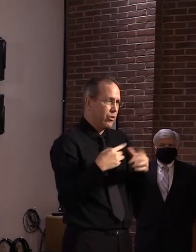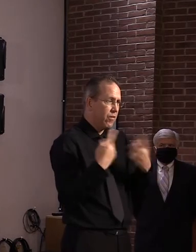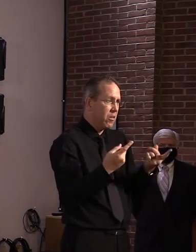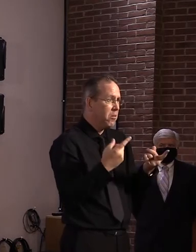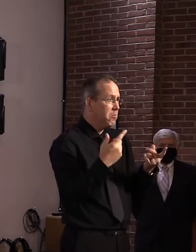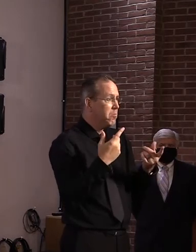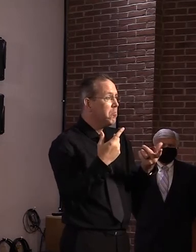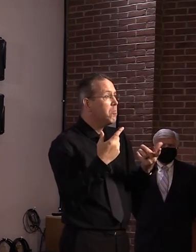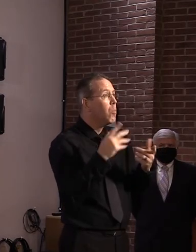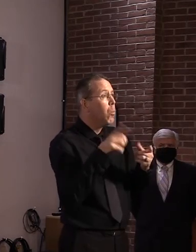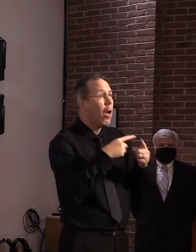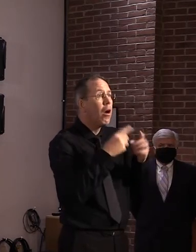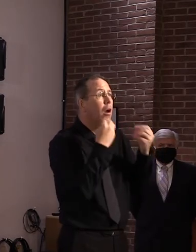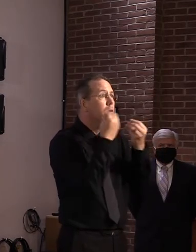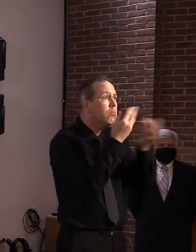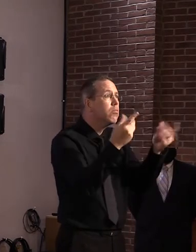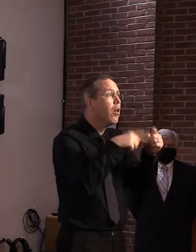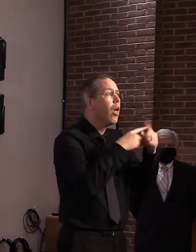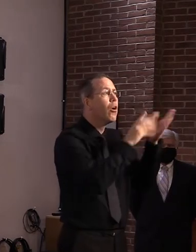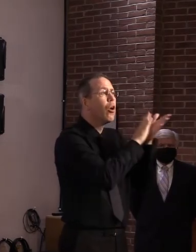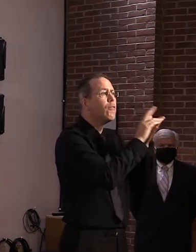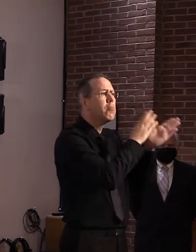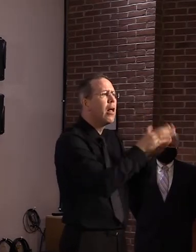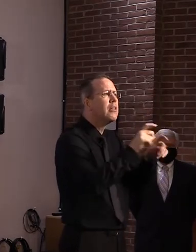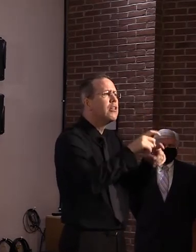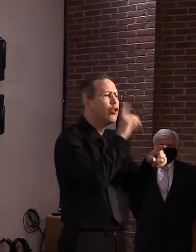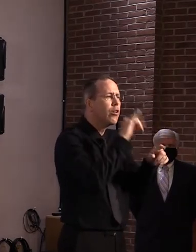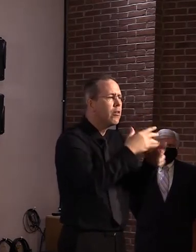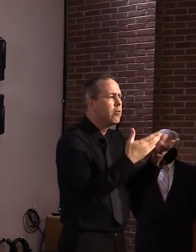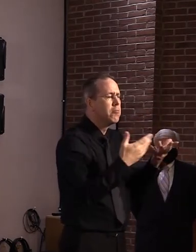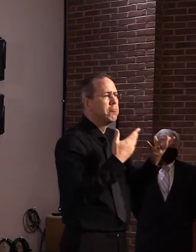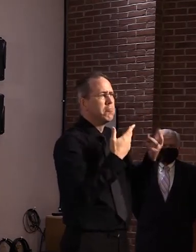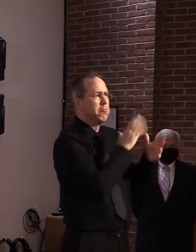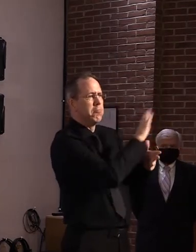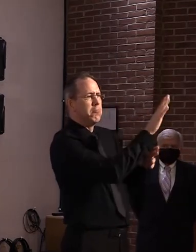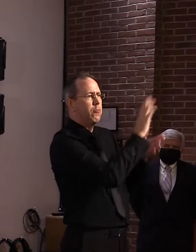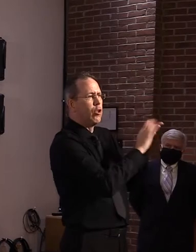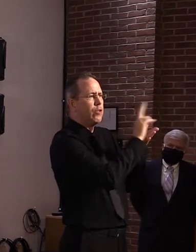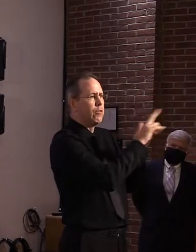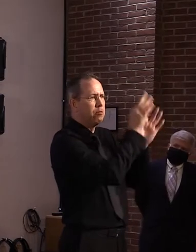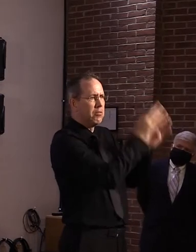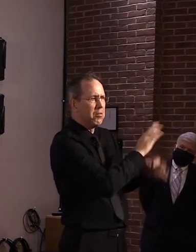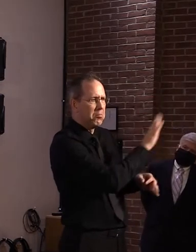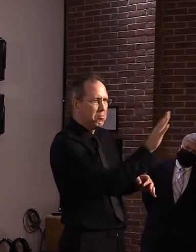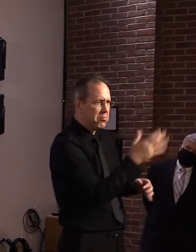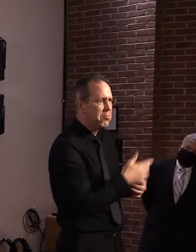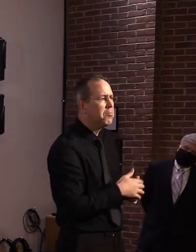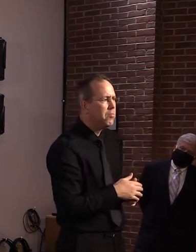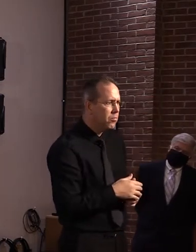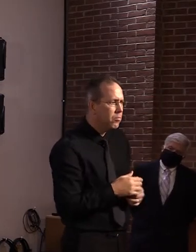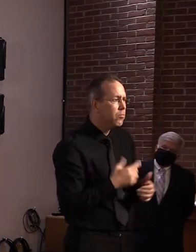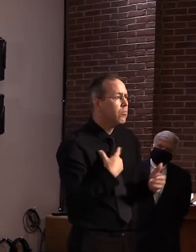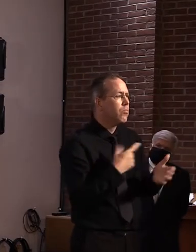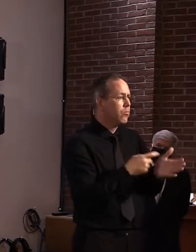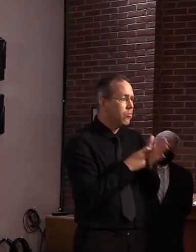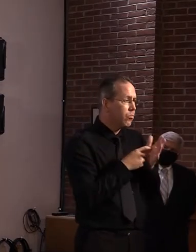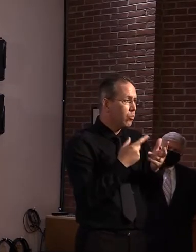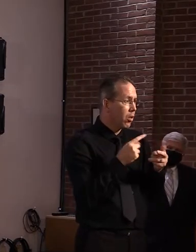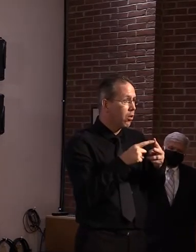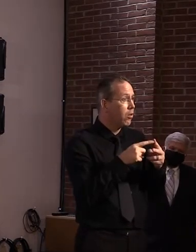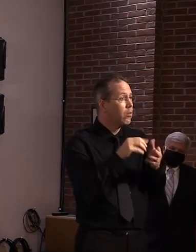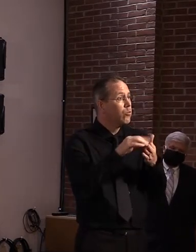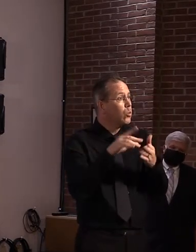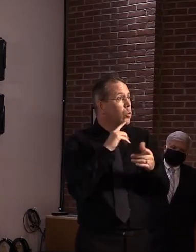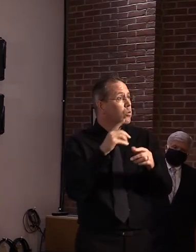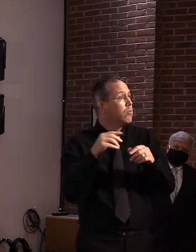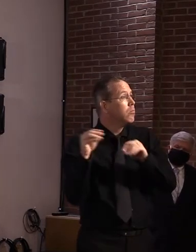articulate a specific protocol after the seventh day of students' return for a college to draw